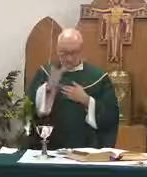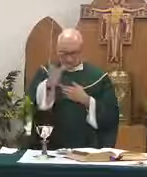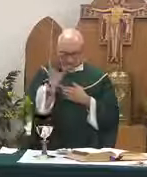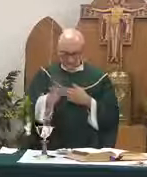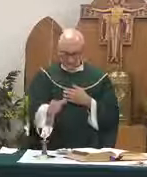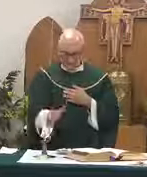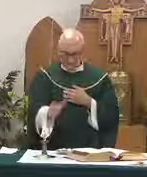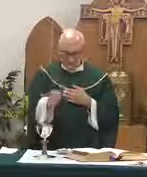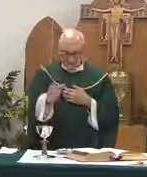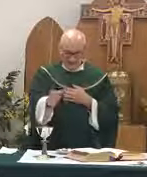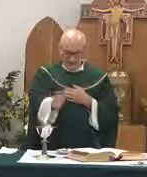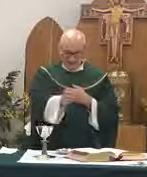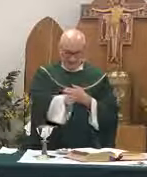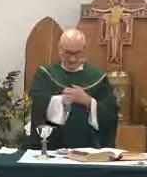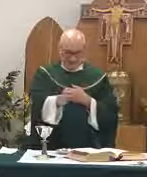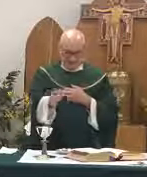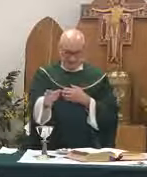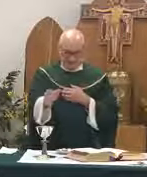Christ.